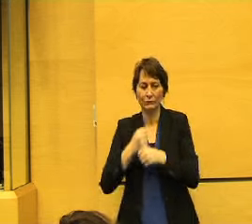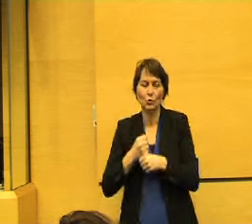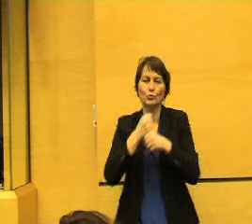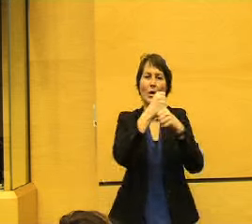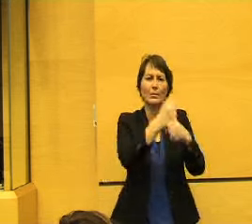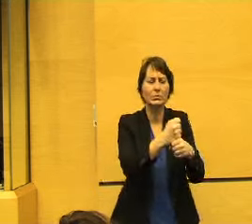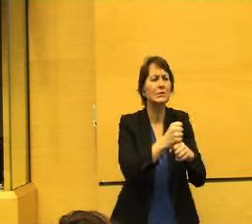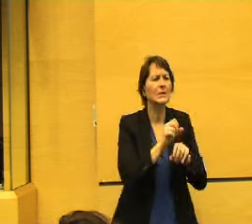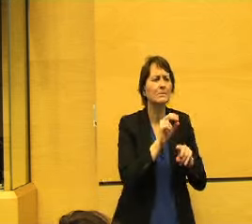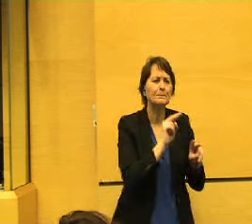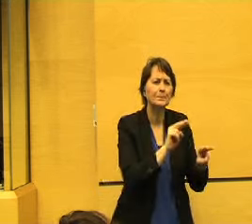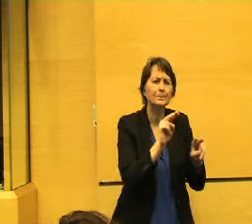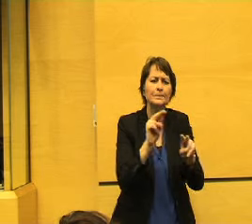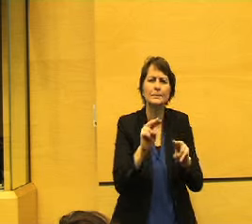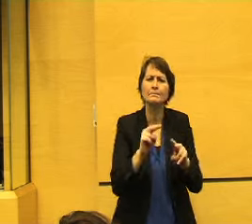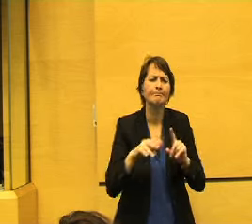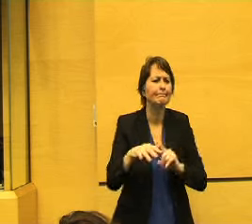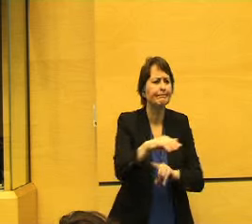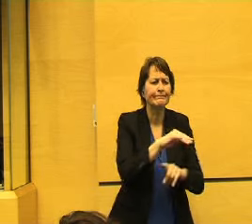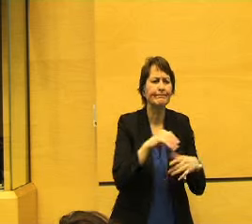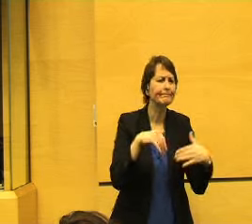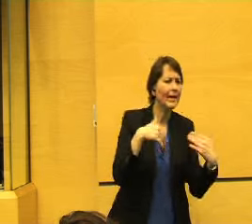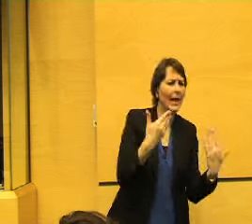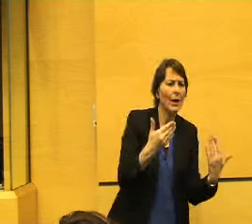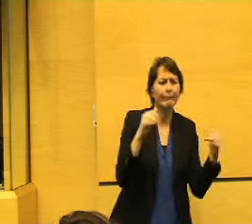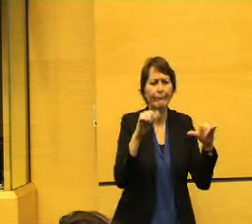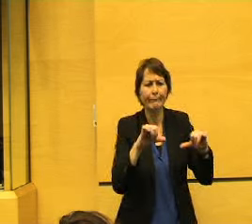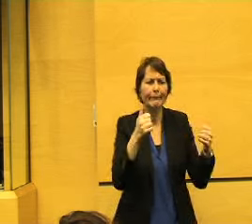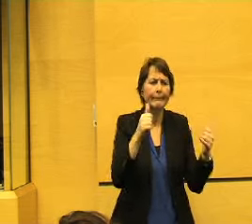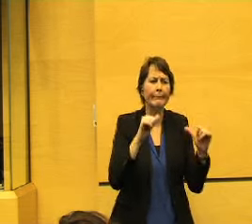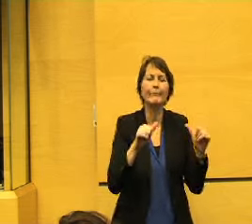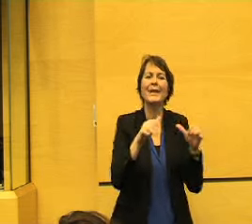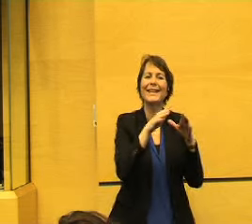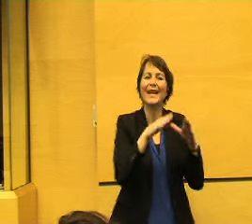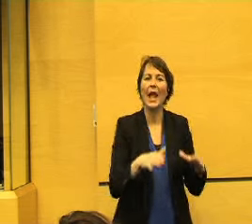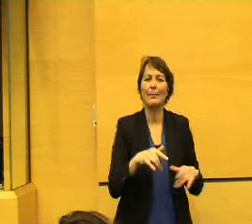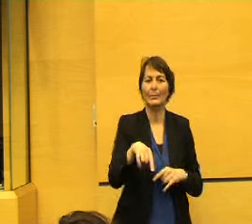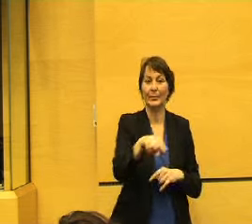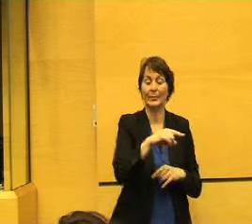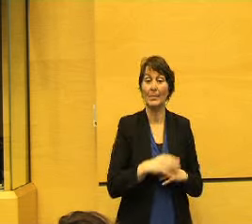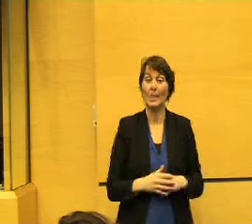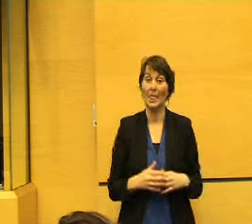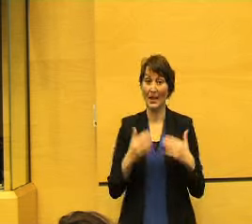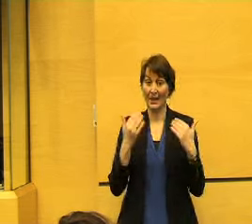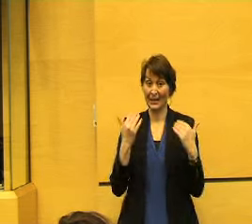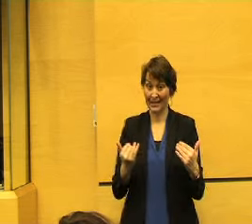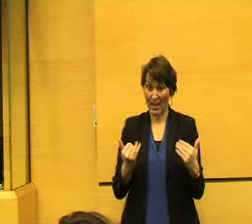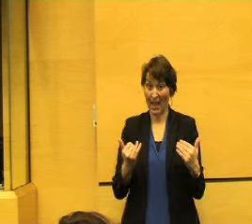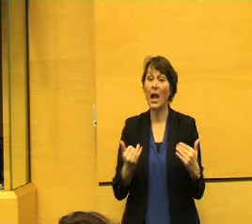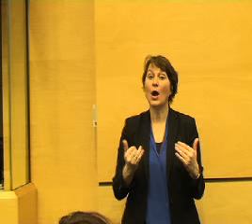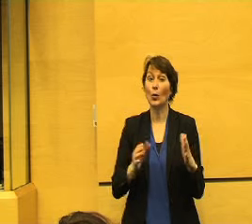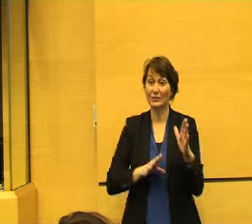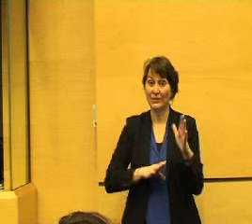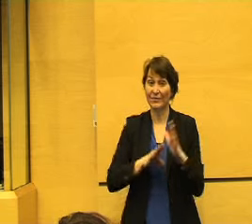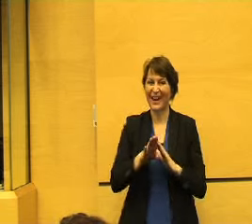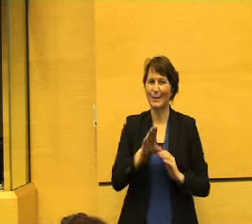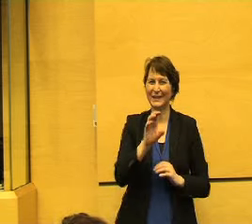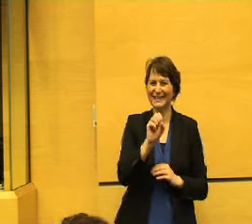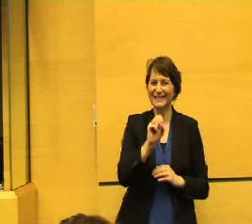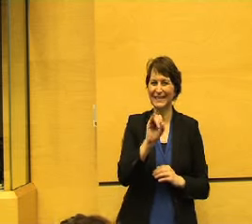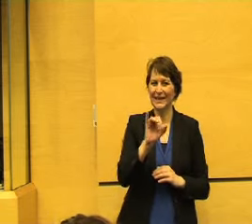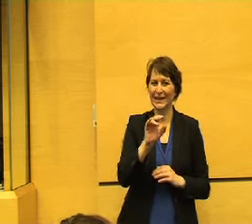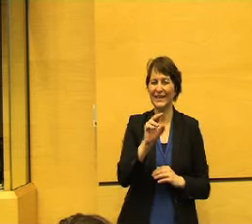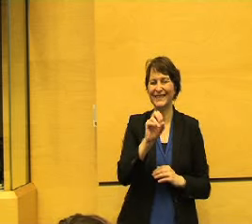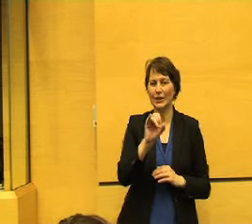to observe the conditions of the camps. Given the current development inside Myanmar, the Thai government has